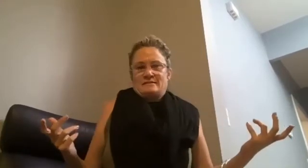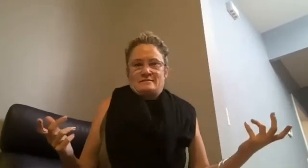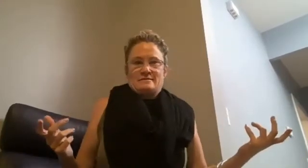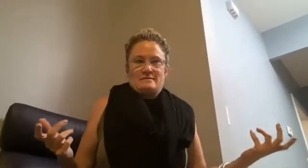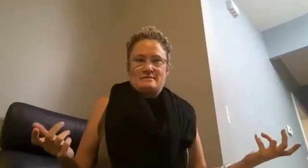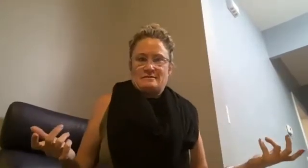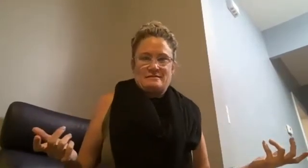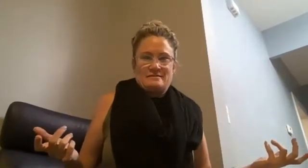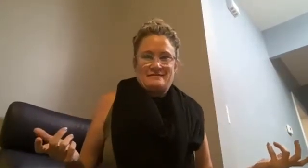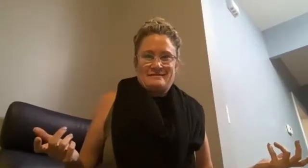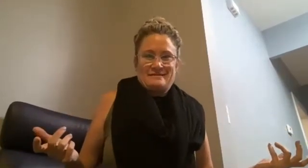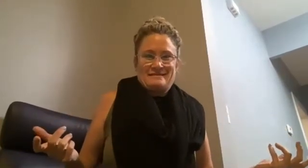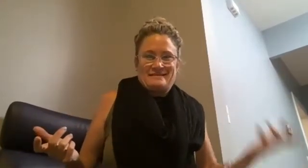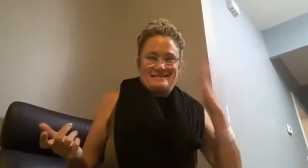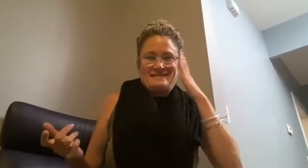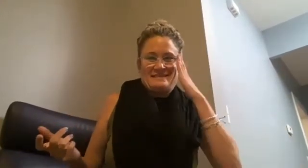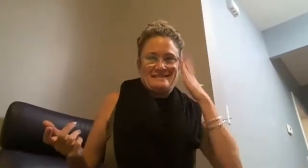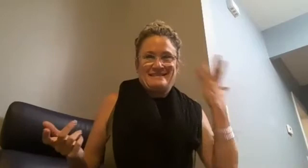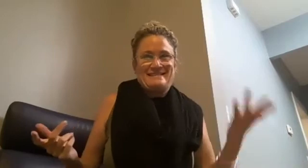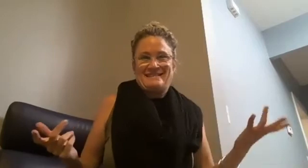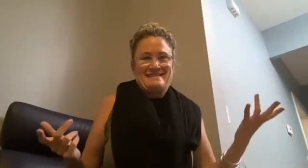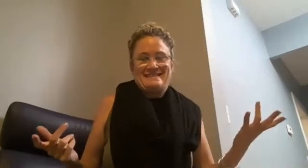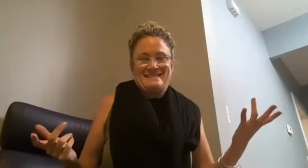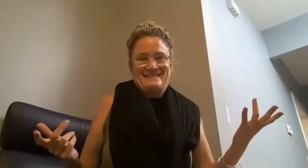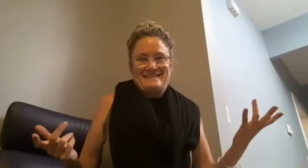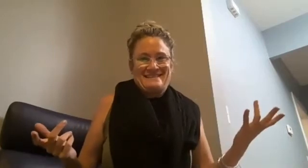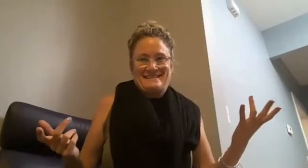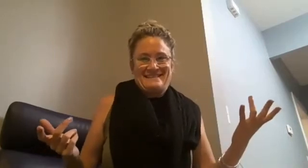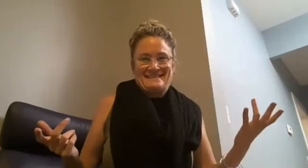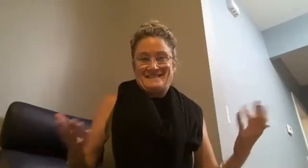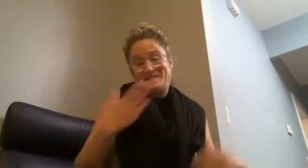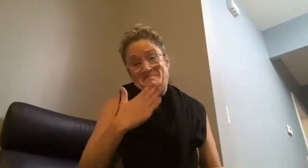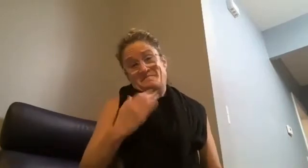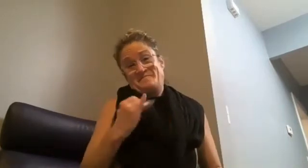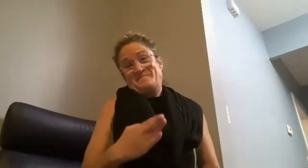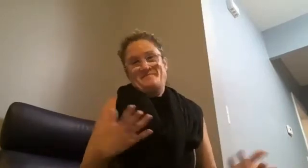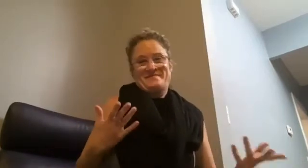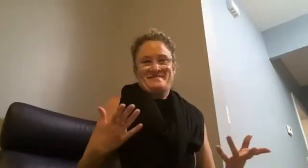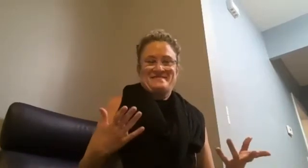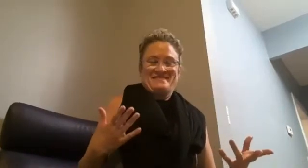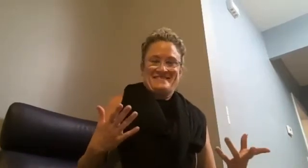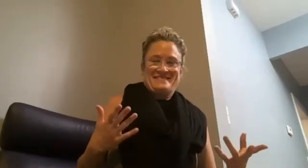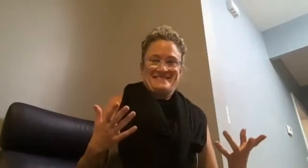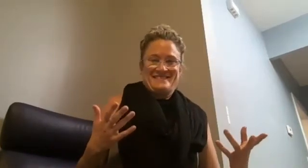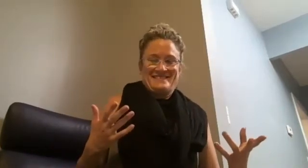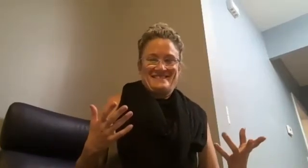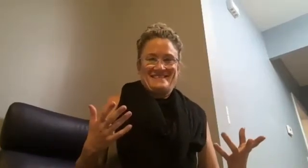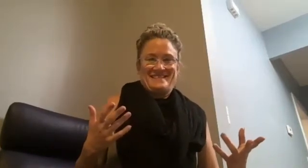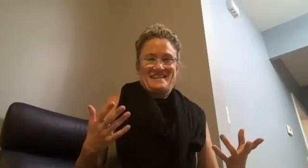the best level of employment I had up until that time. And I came in, I went back